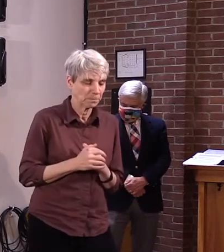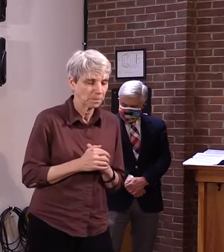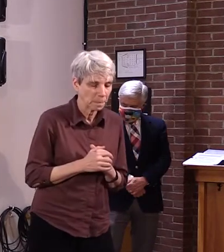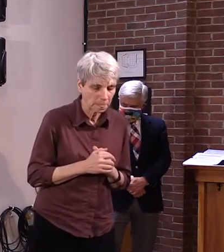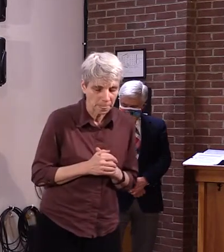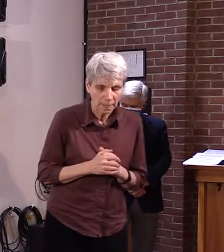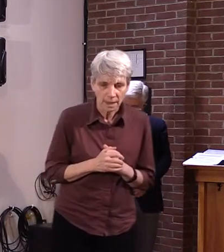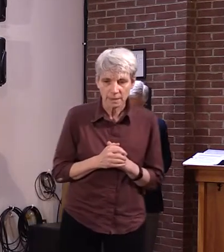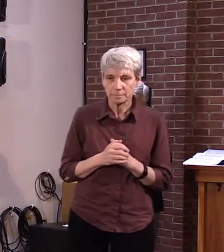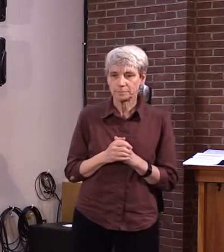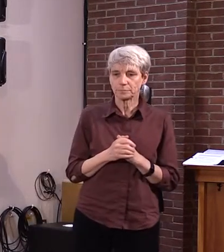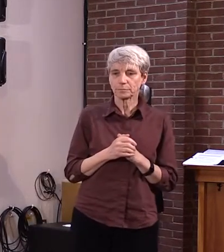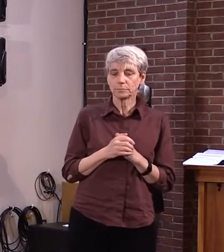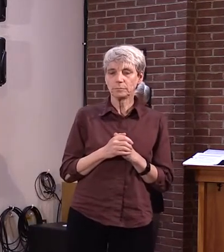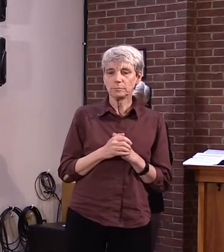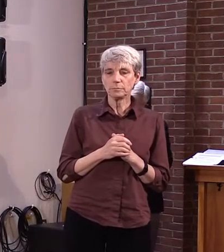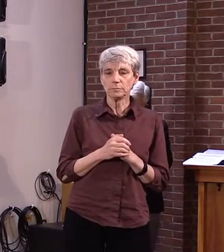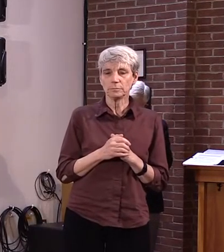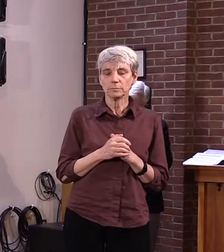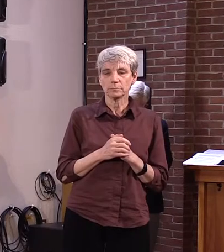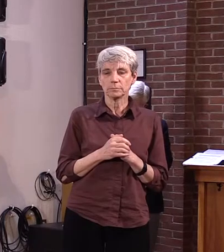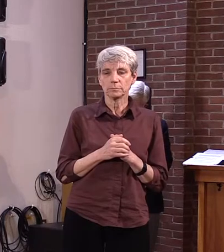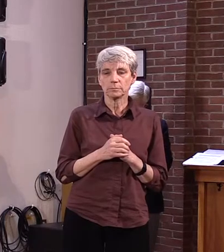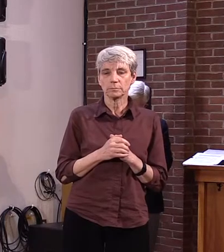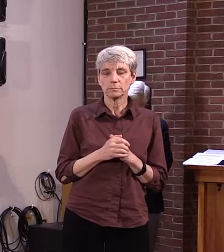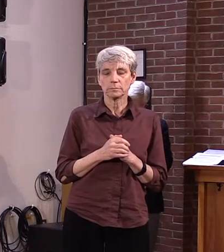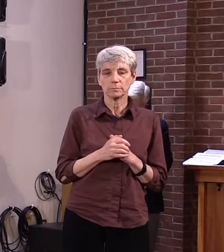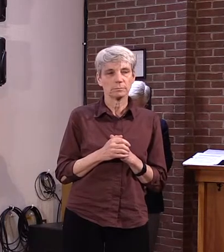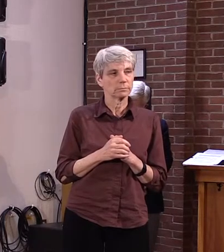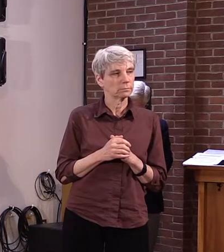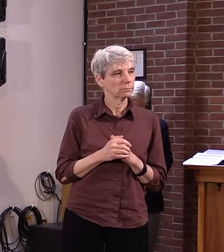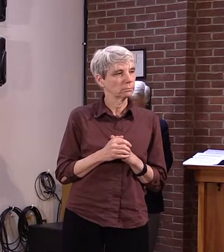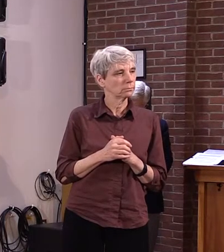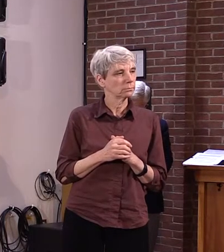The state of Vermont has had a travel ban for state employees.